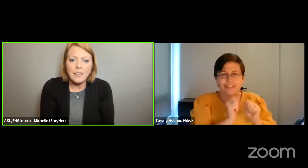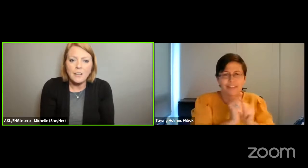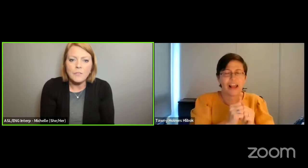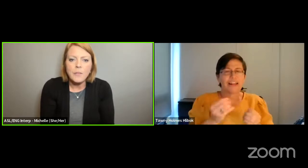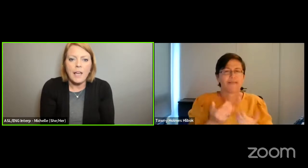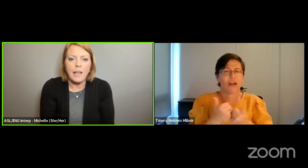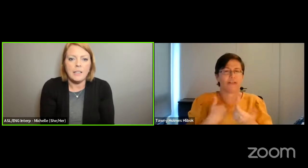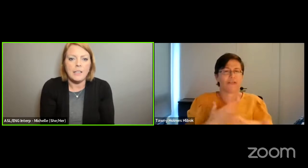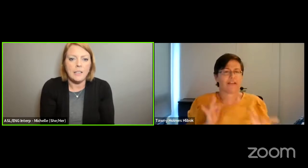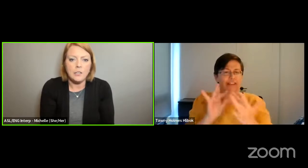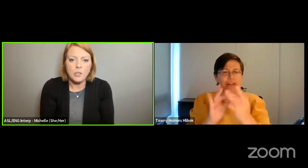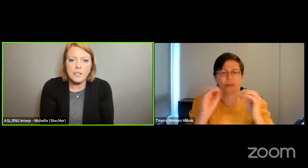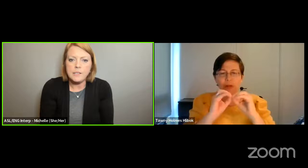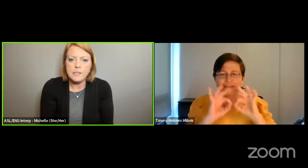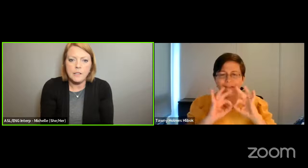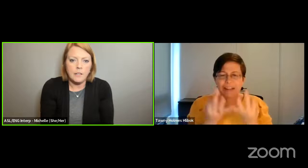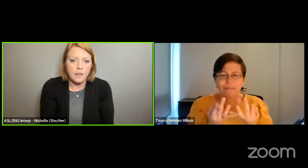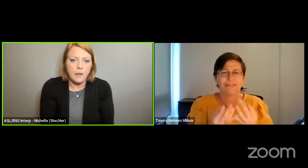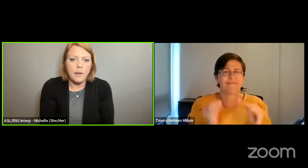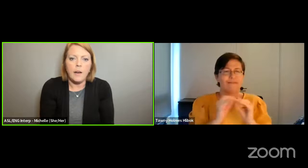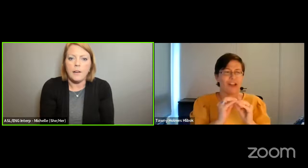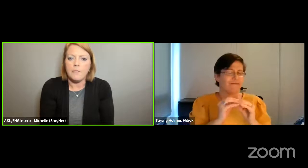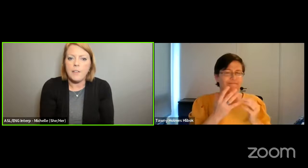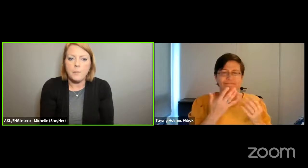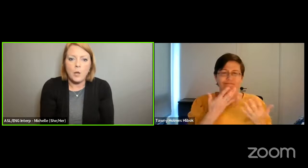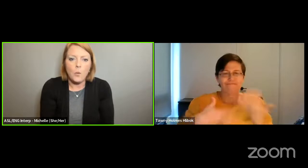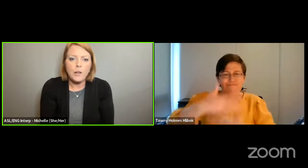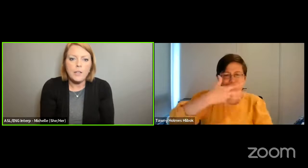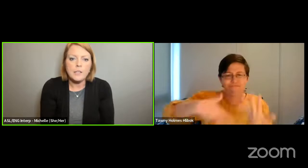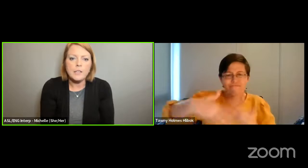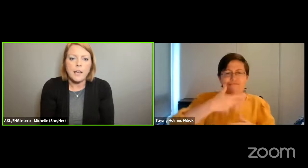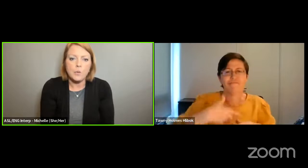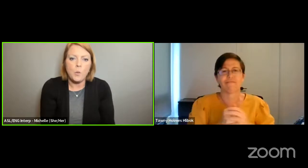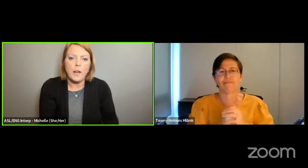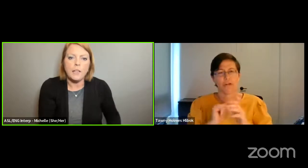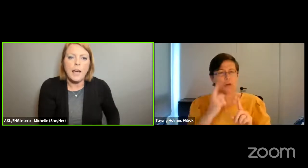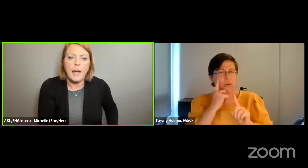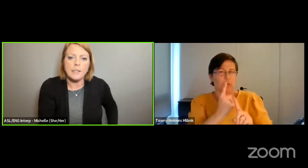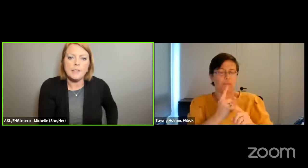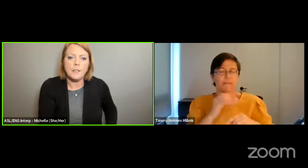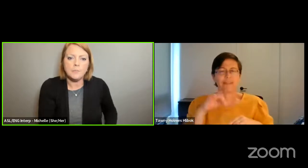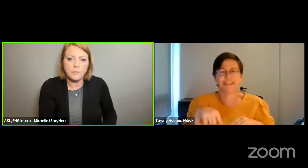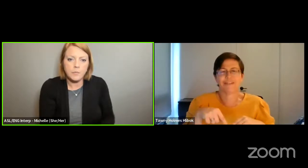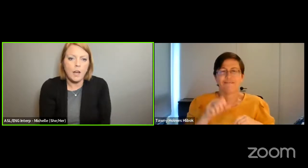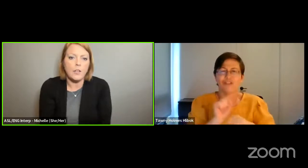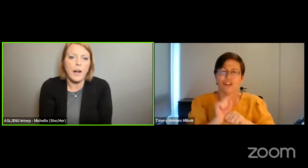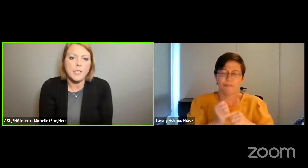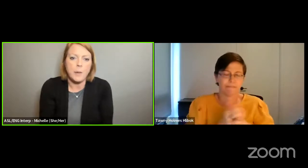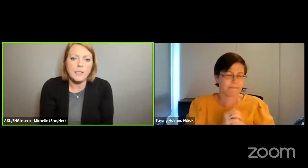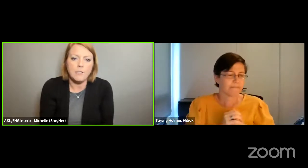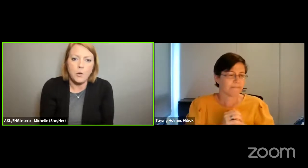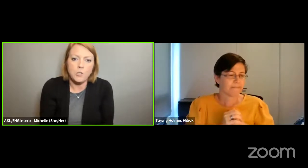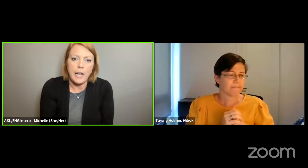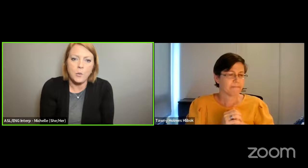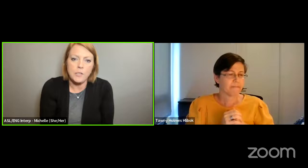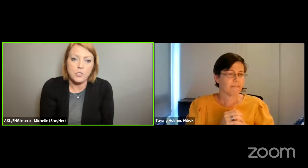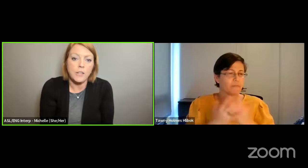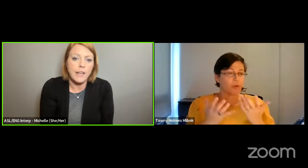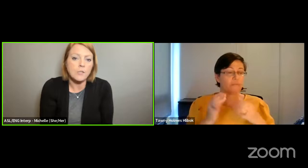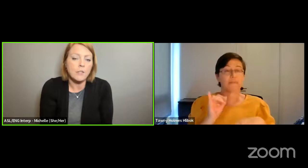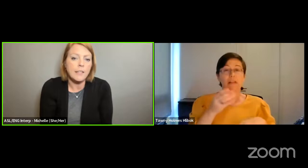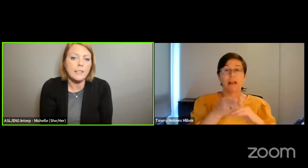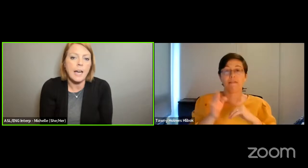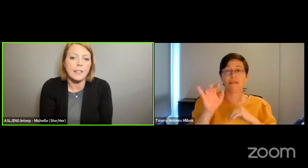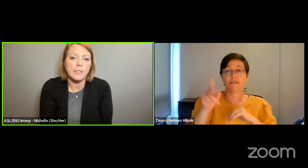grow together and increase family awareness as well as other aspects of language